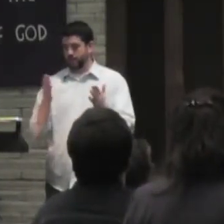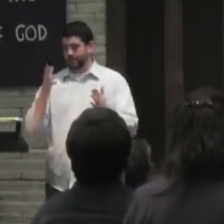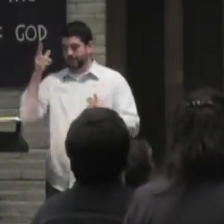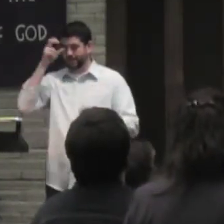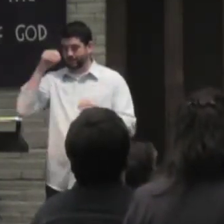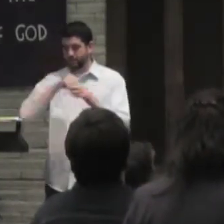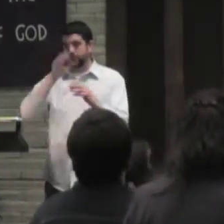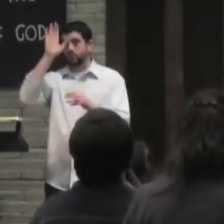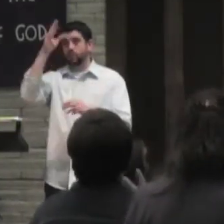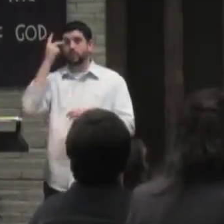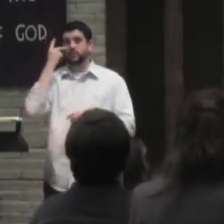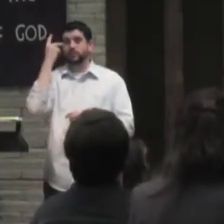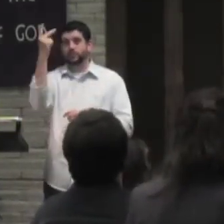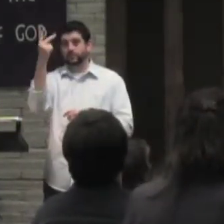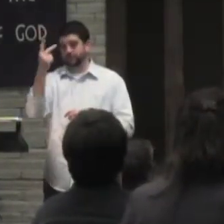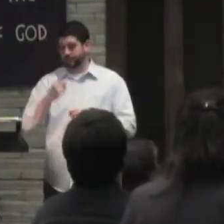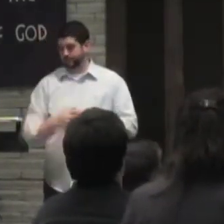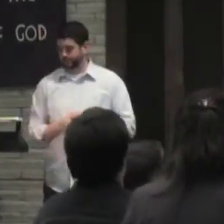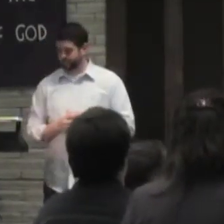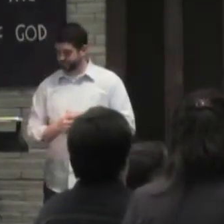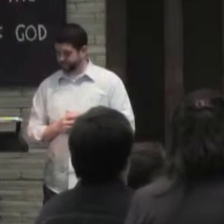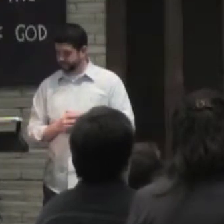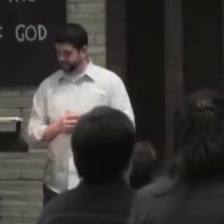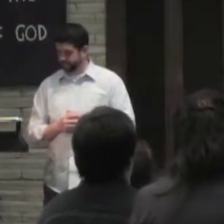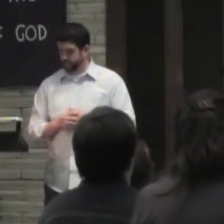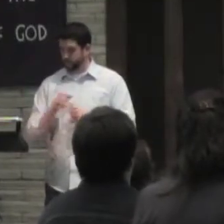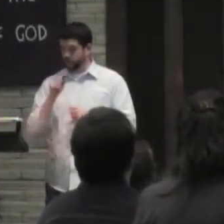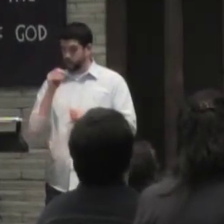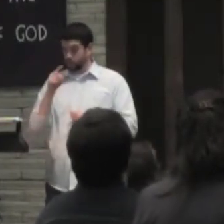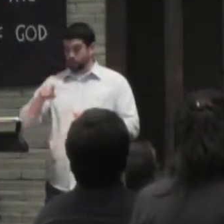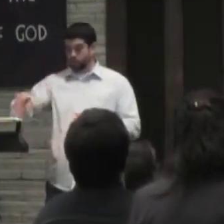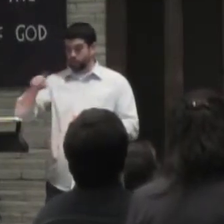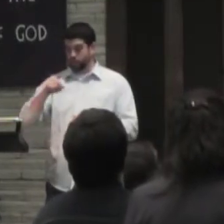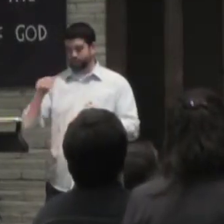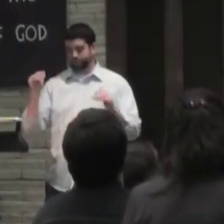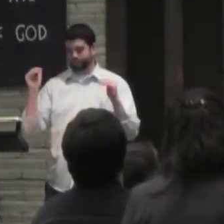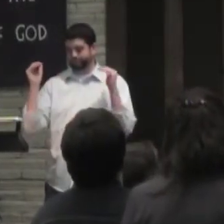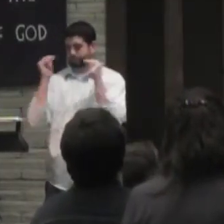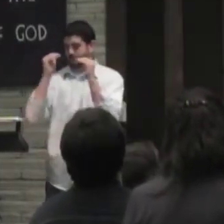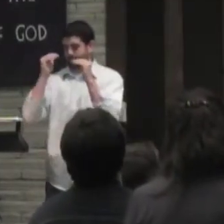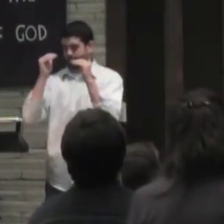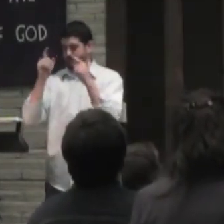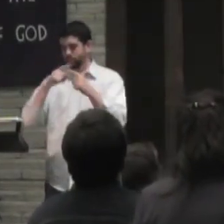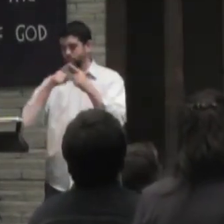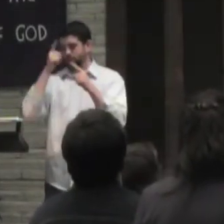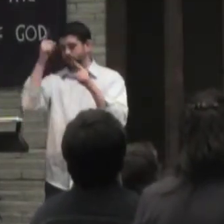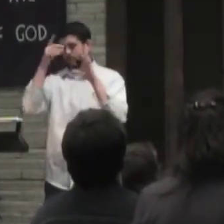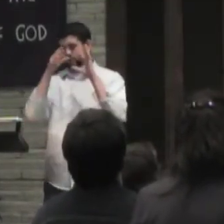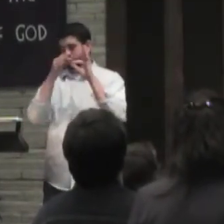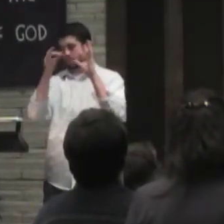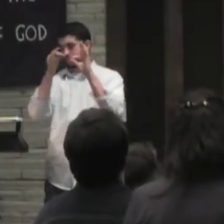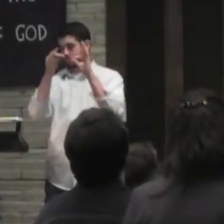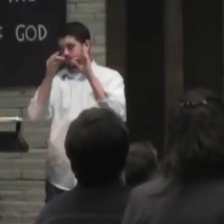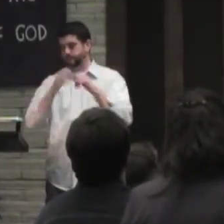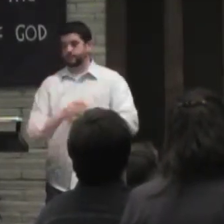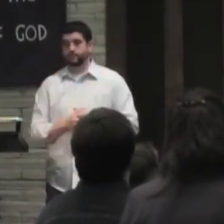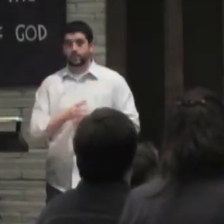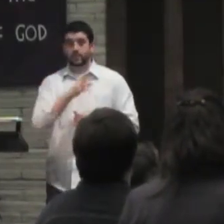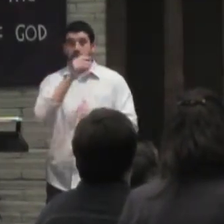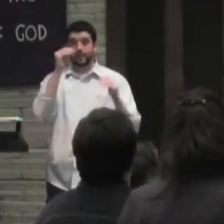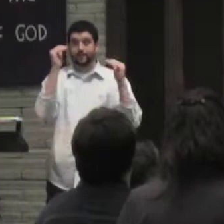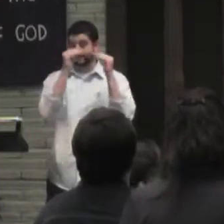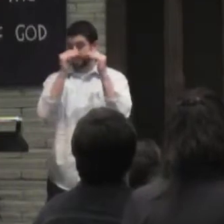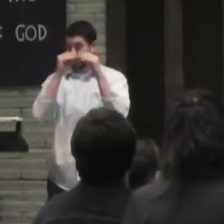is evil in your sight. And so you are justified when you speak.